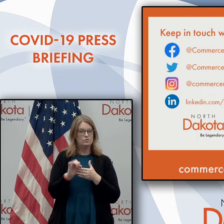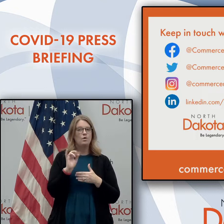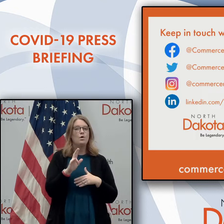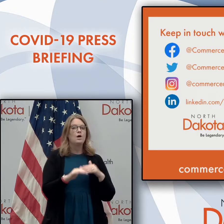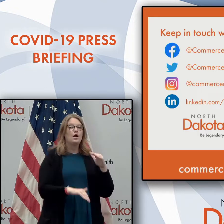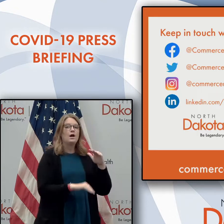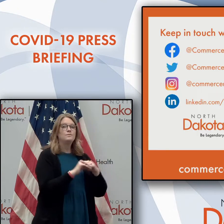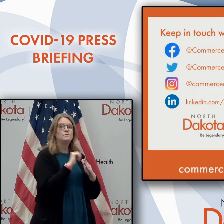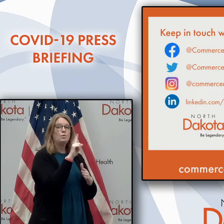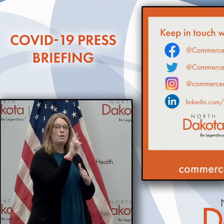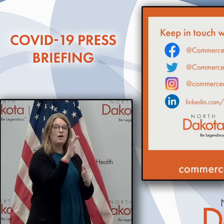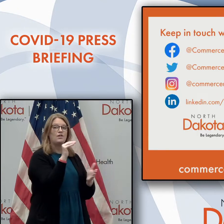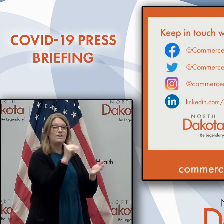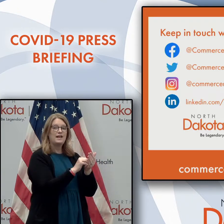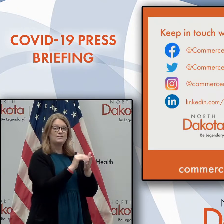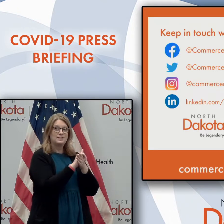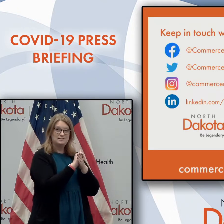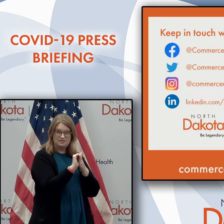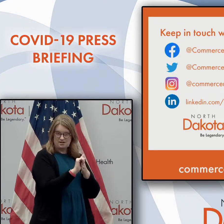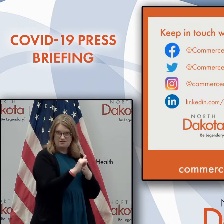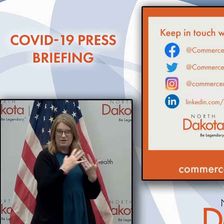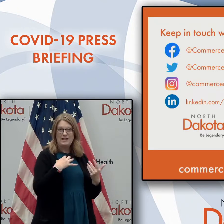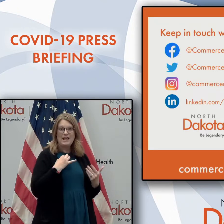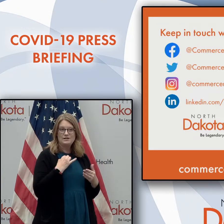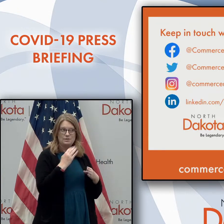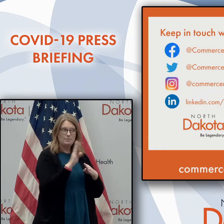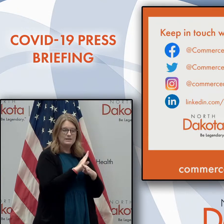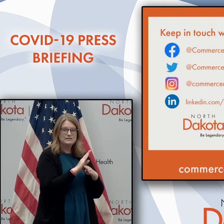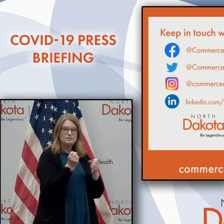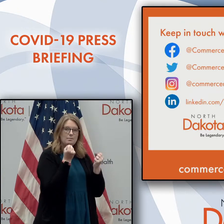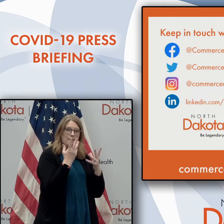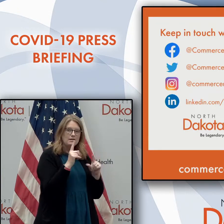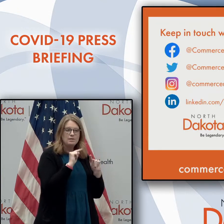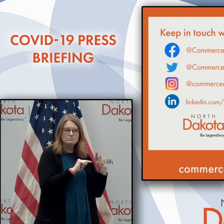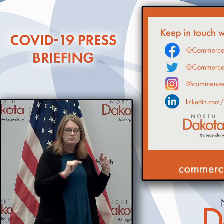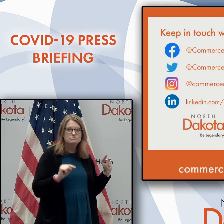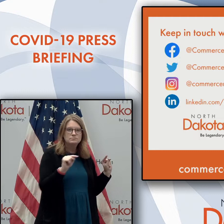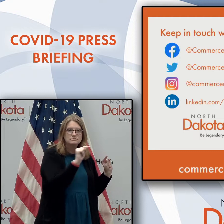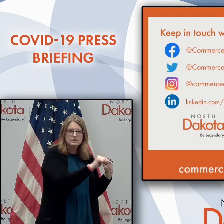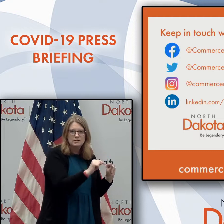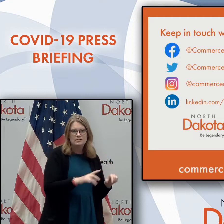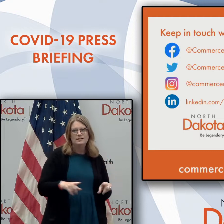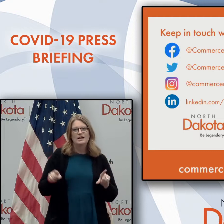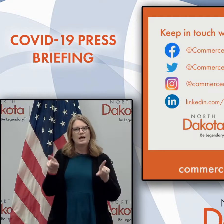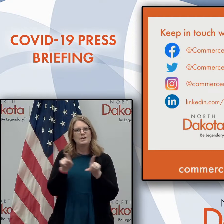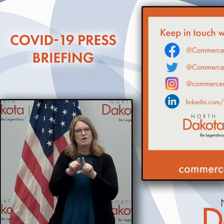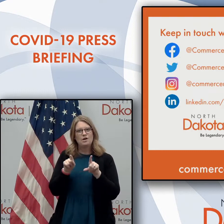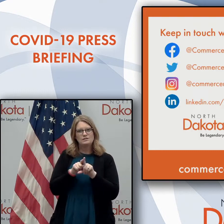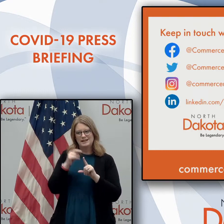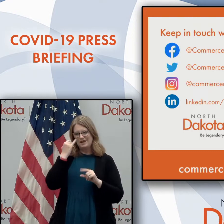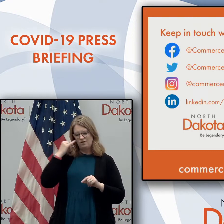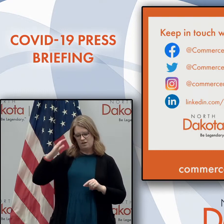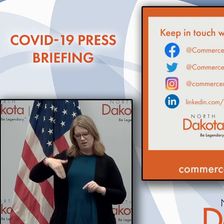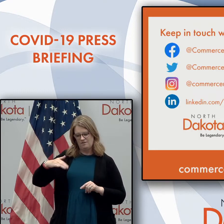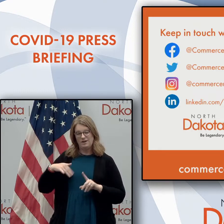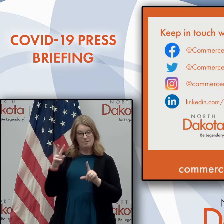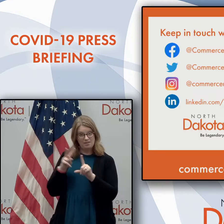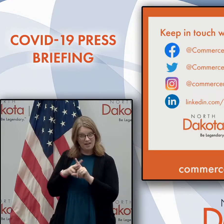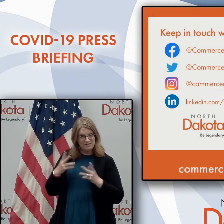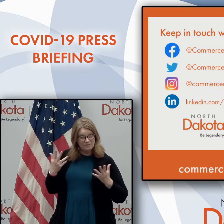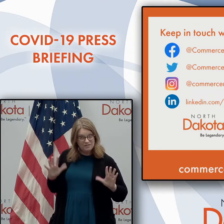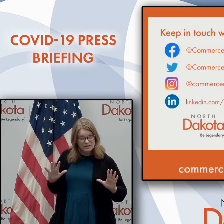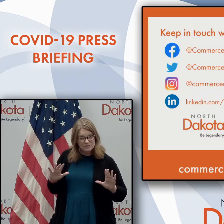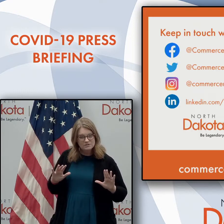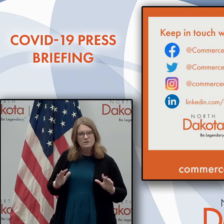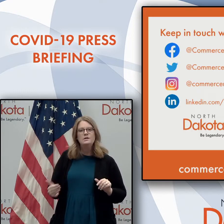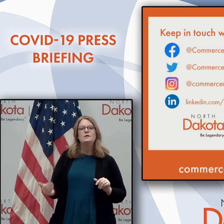to $100,000 for eligible businesses with multiple locations. Also, if you have not already applied, be aware of